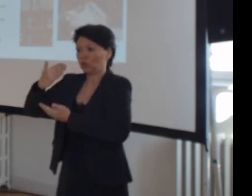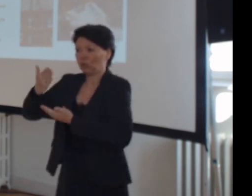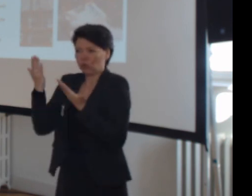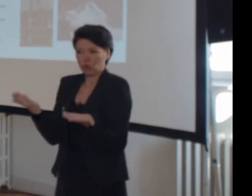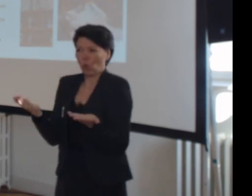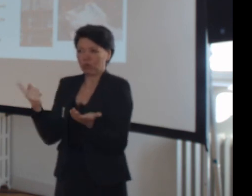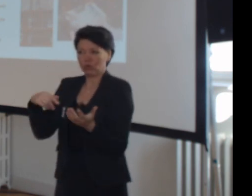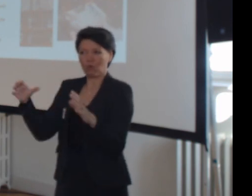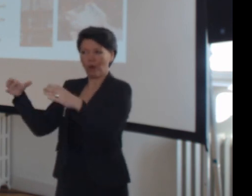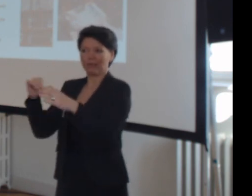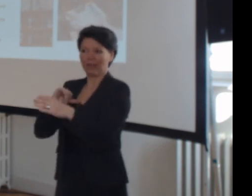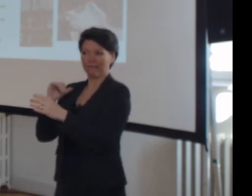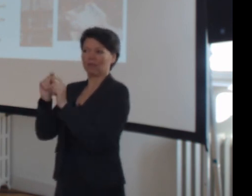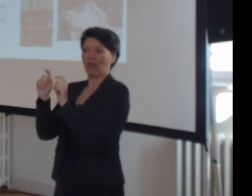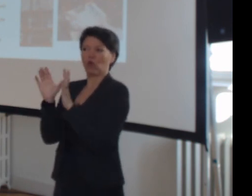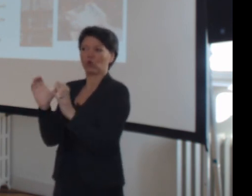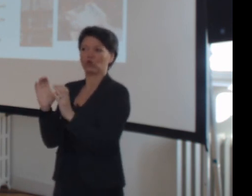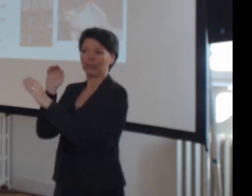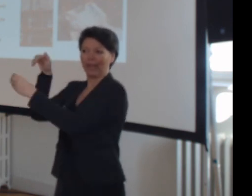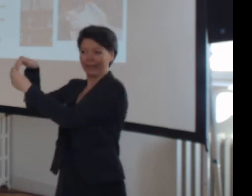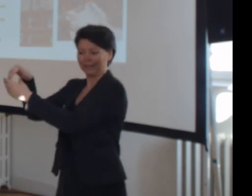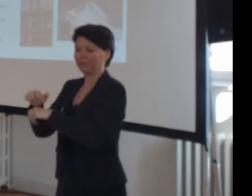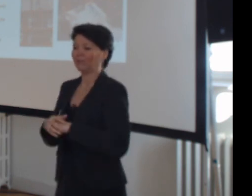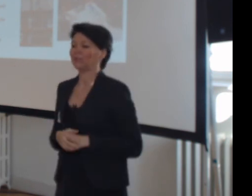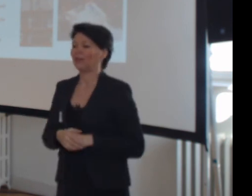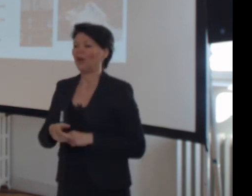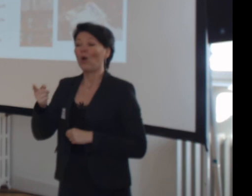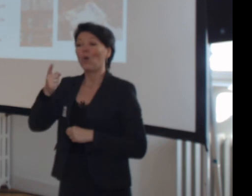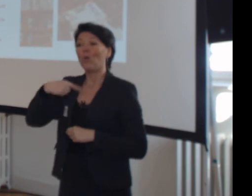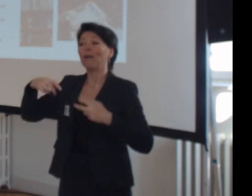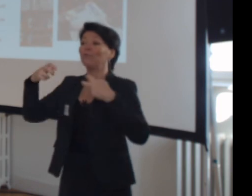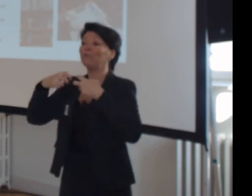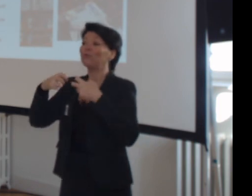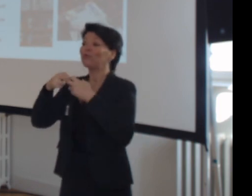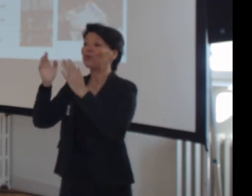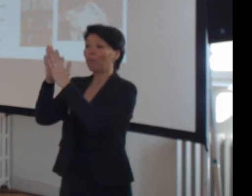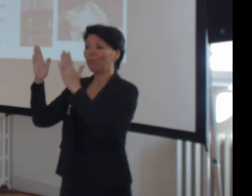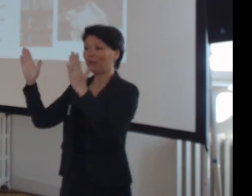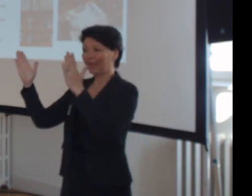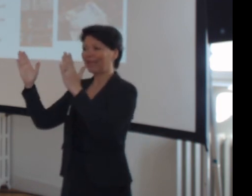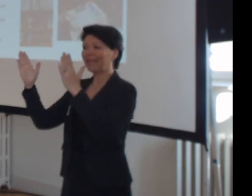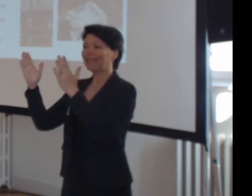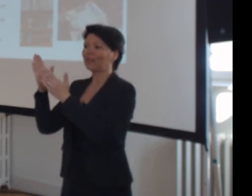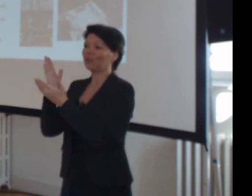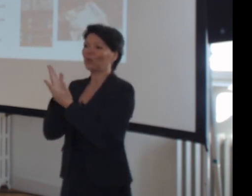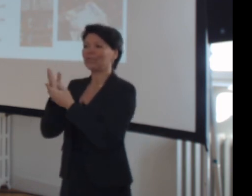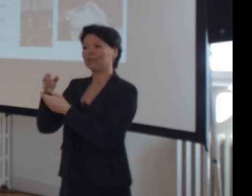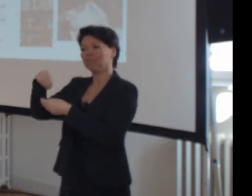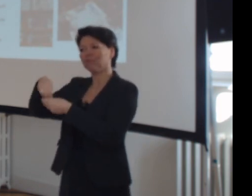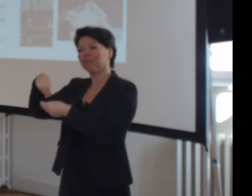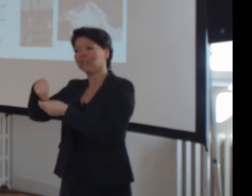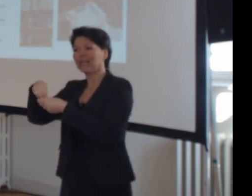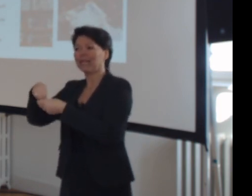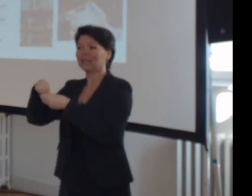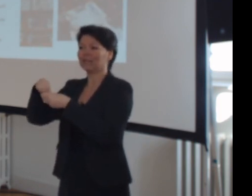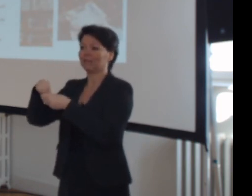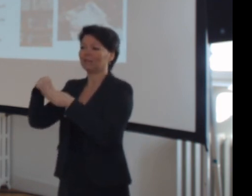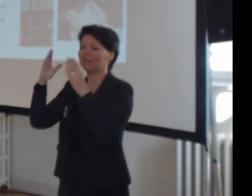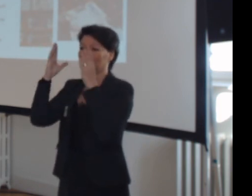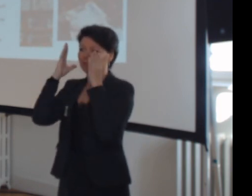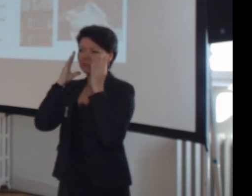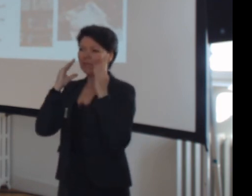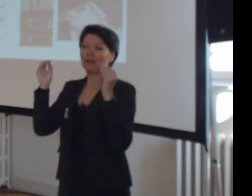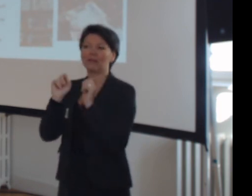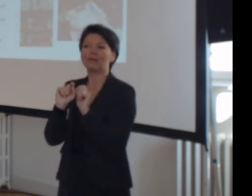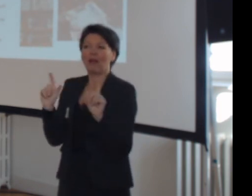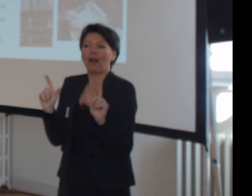collections. We, as Brussels Libraries, especially worked on and invested in Dutch language